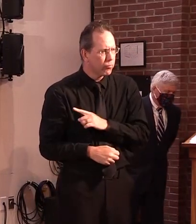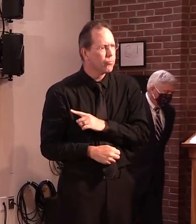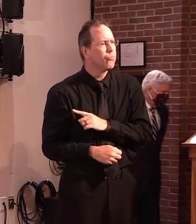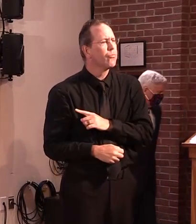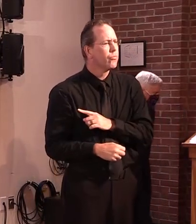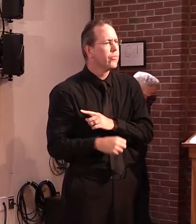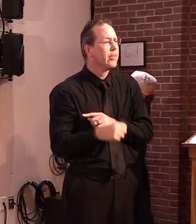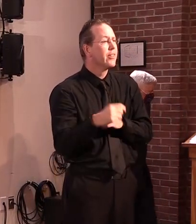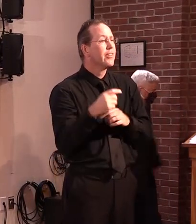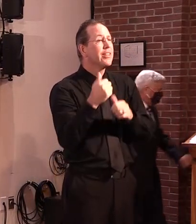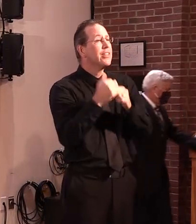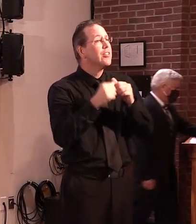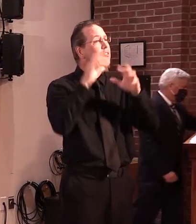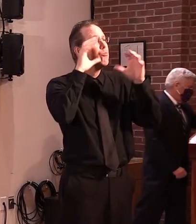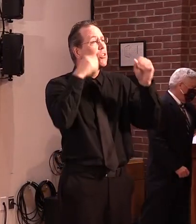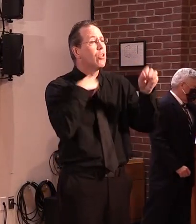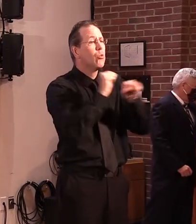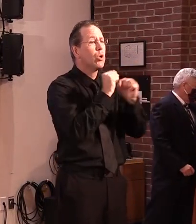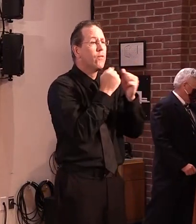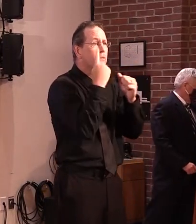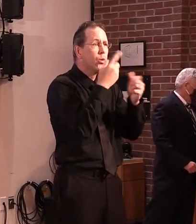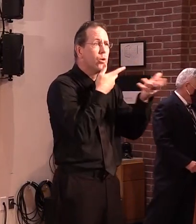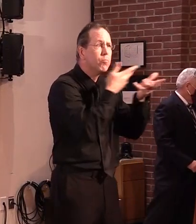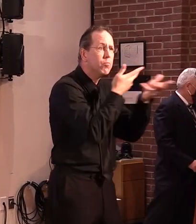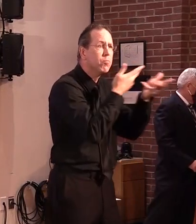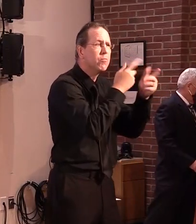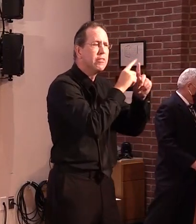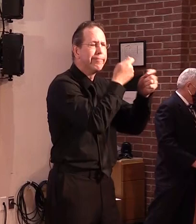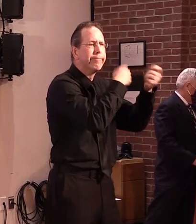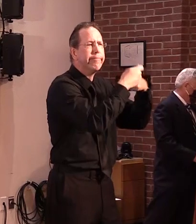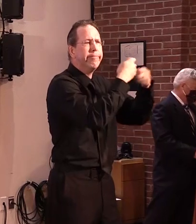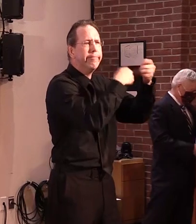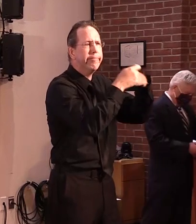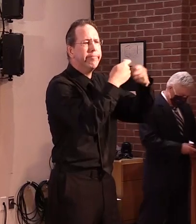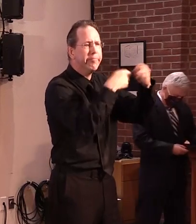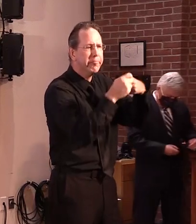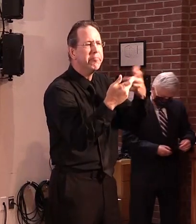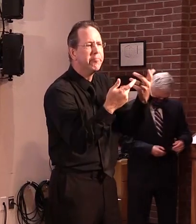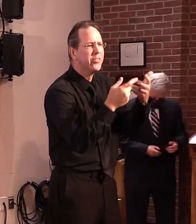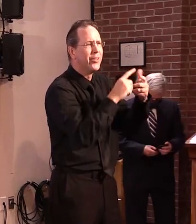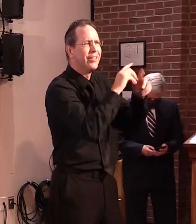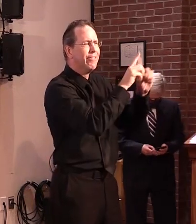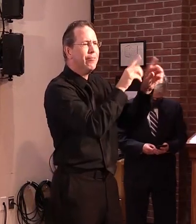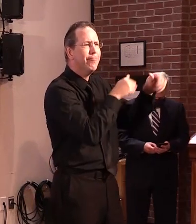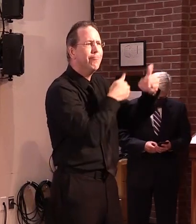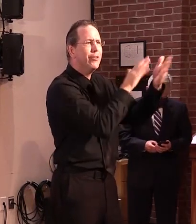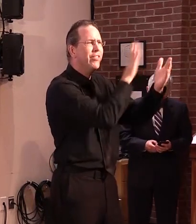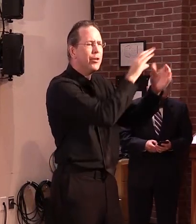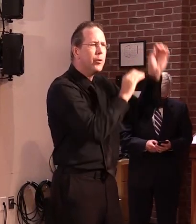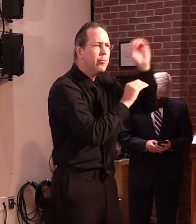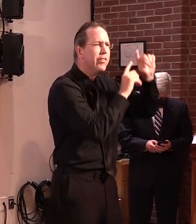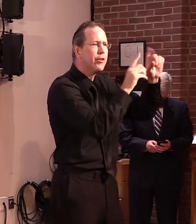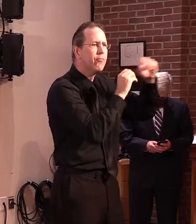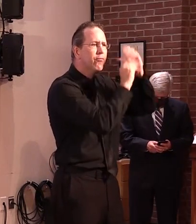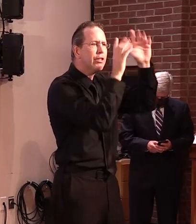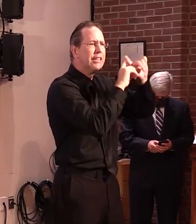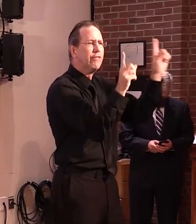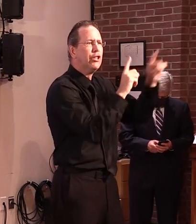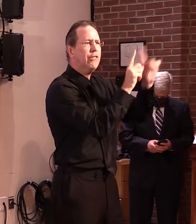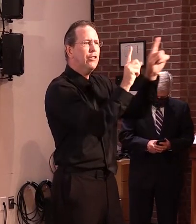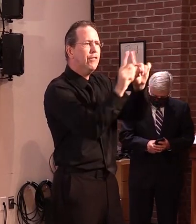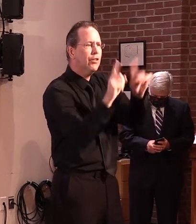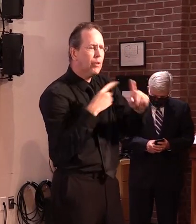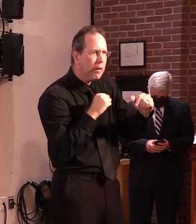the challenges were really quite different. And it really depends, in fairness to any given administration, to